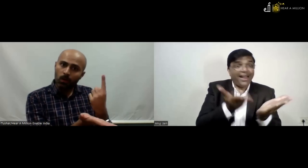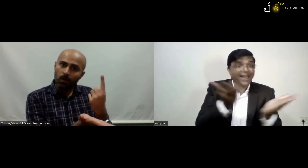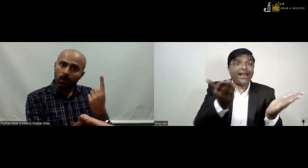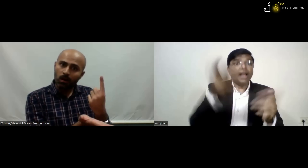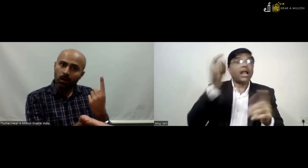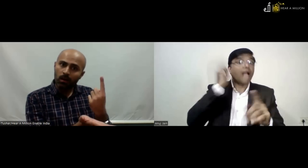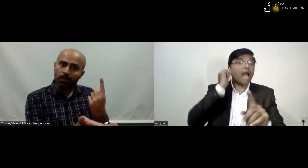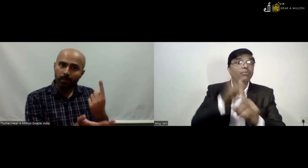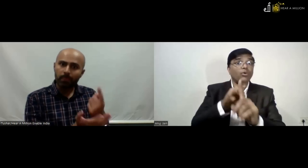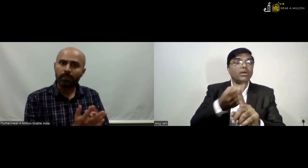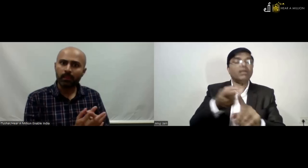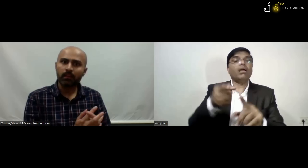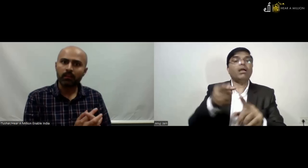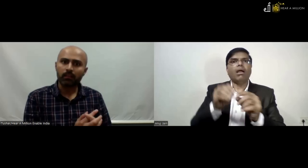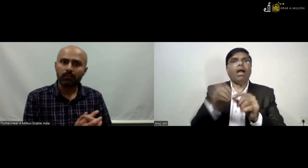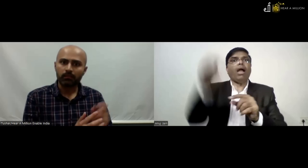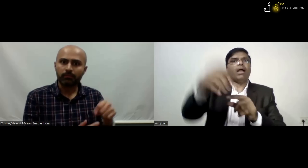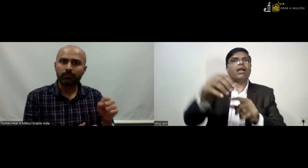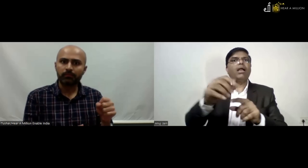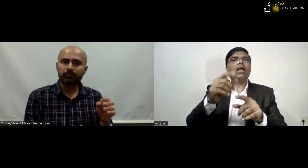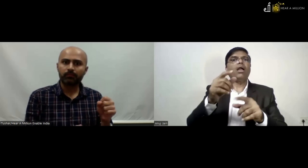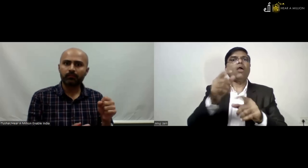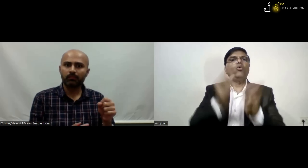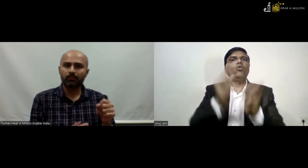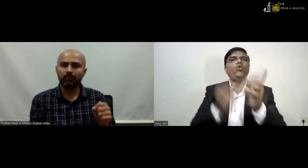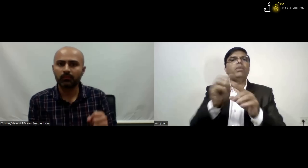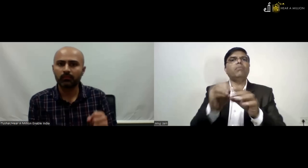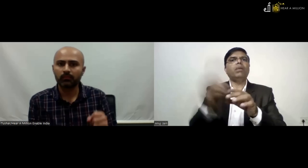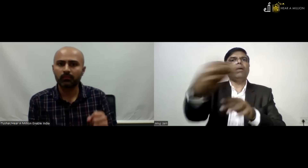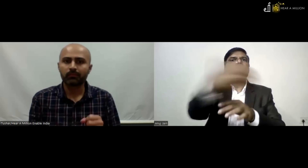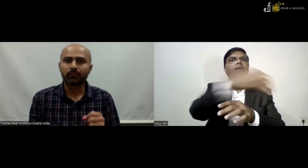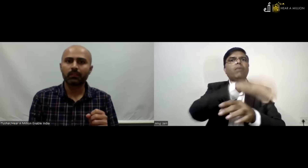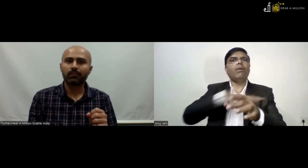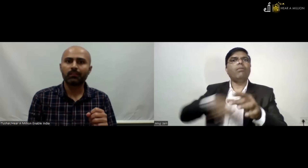believe it. In Kanpur, are you saying? Yes, in Kanpur.